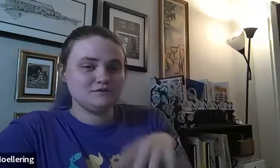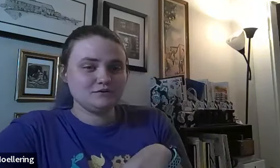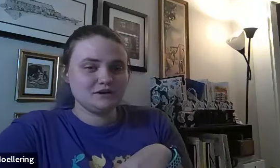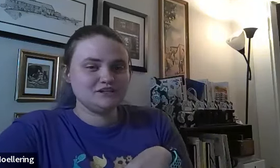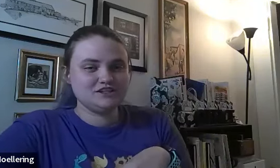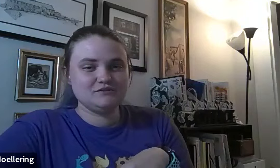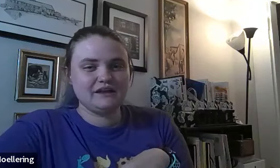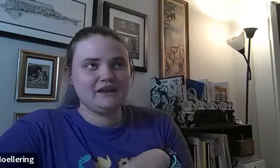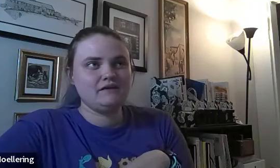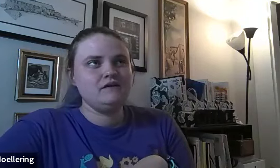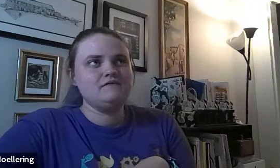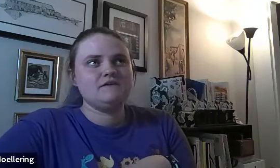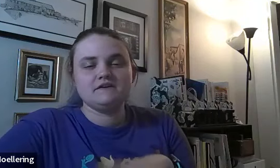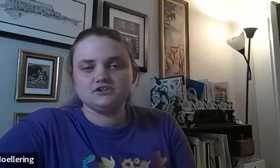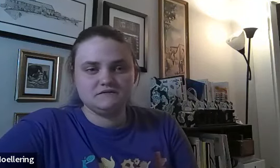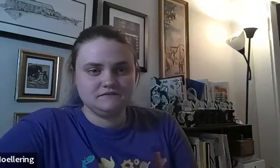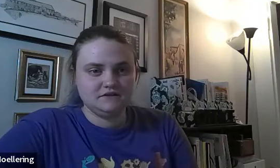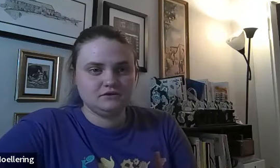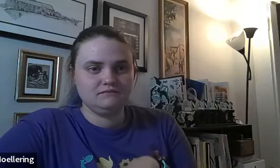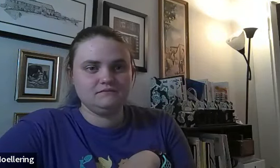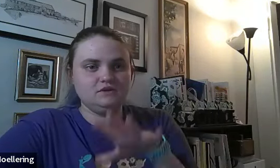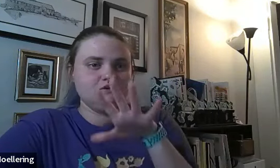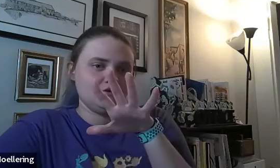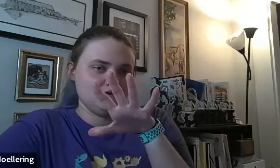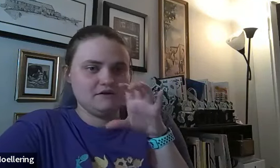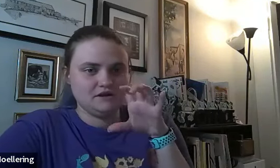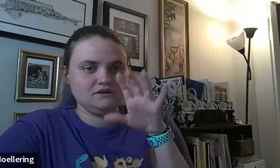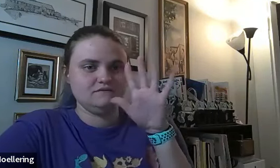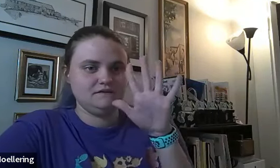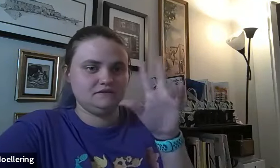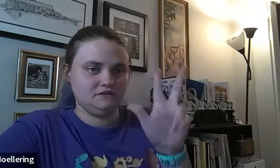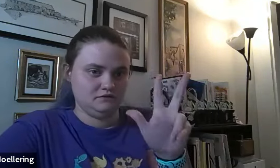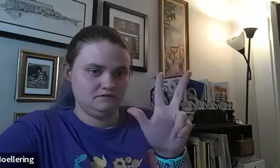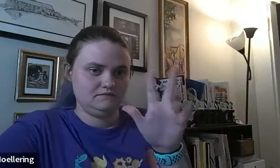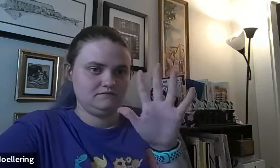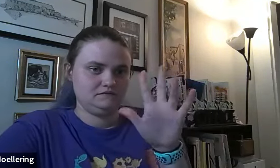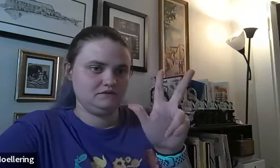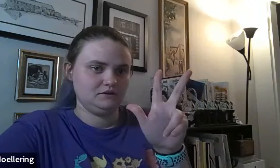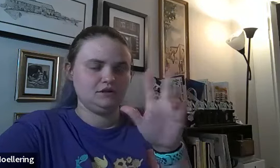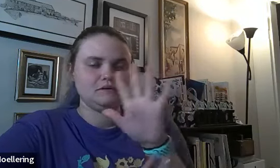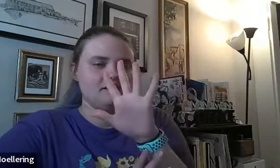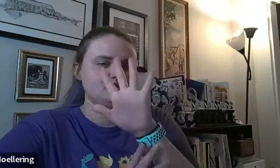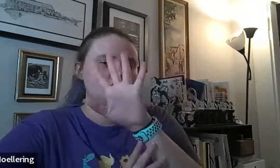you were going to just do like a 553, you would go 553, 53. You don't have to go